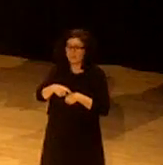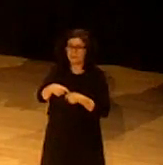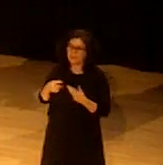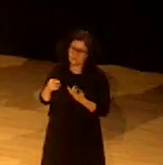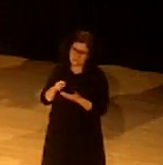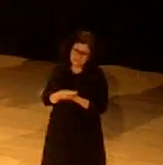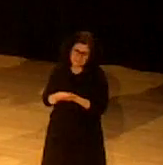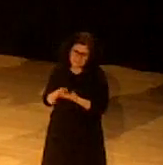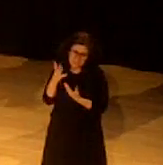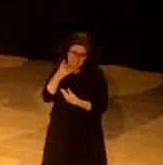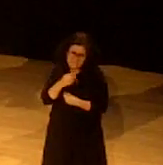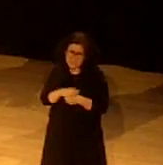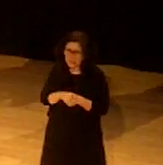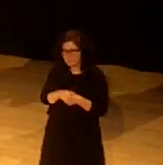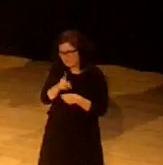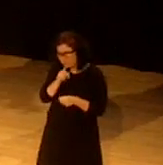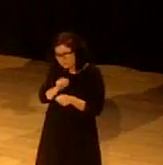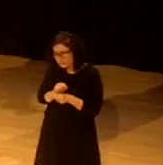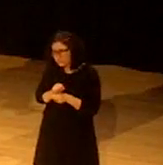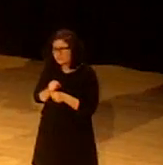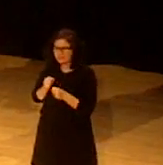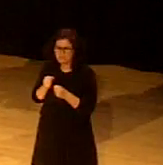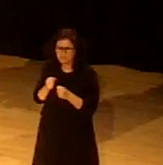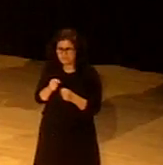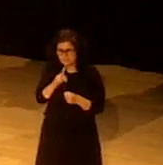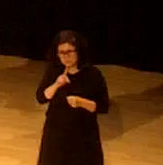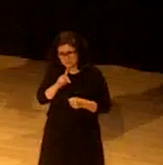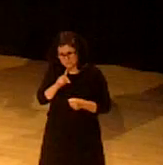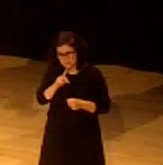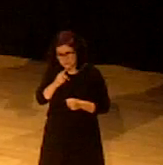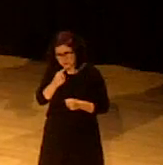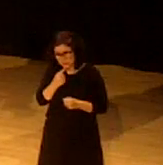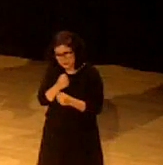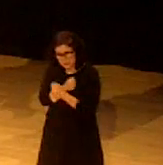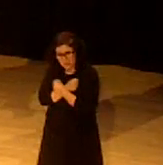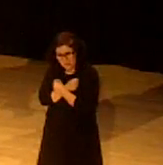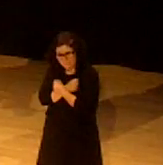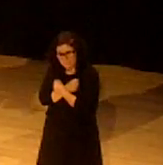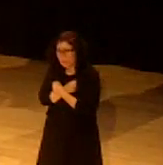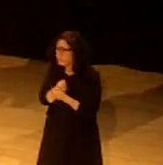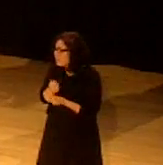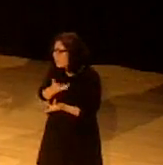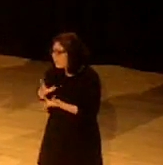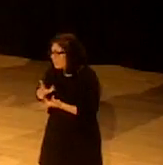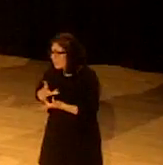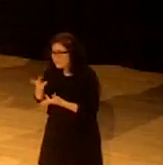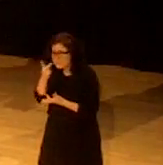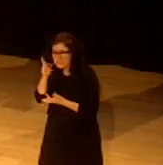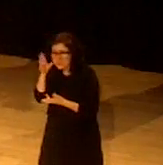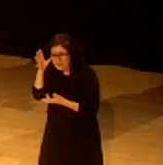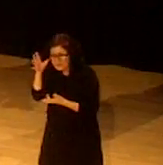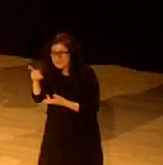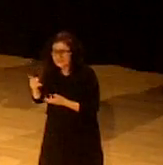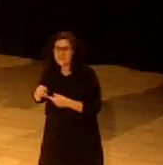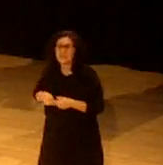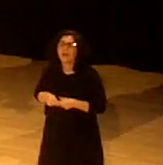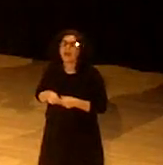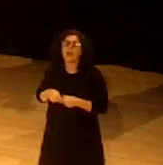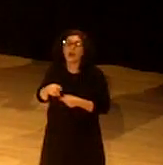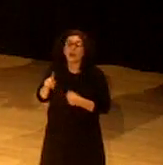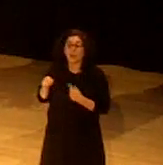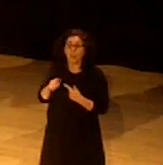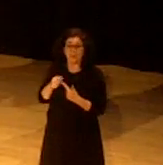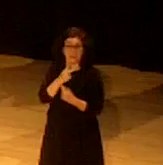quite lovely. And there was genuine, sincere love in the room. But the moment any one of those patients